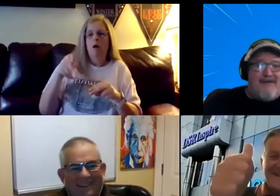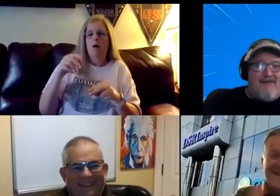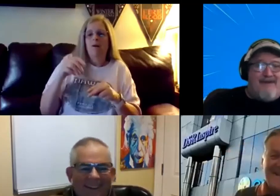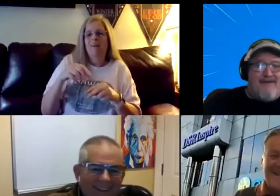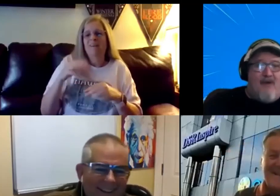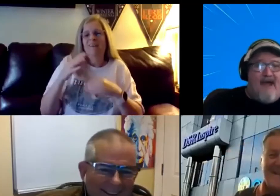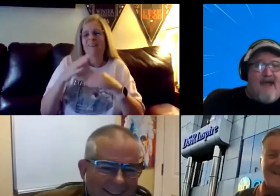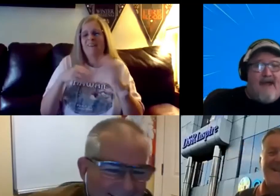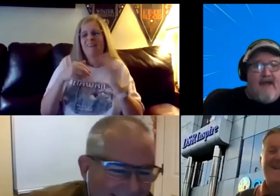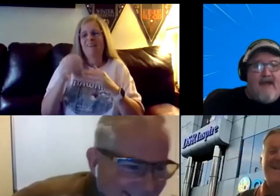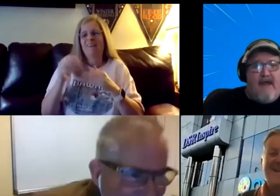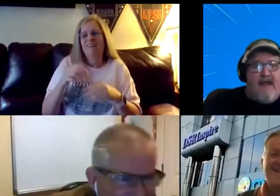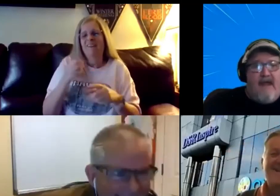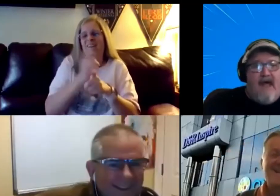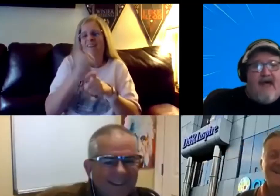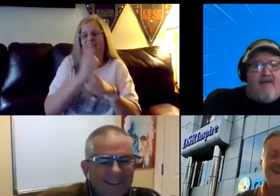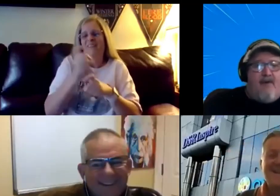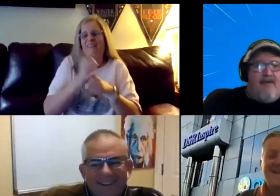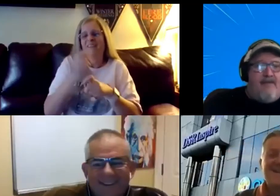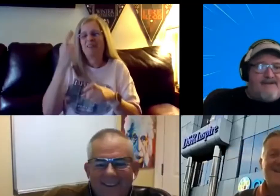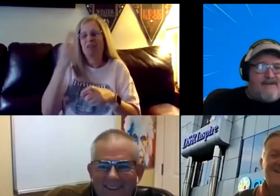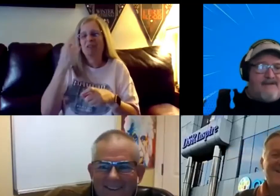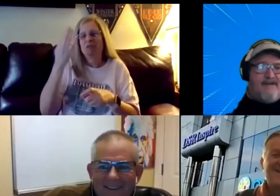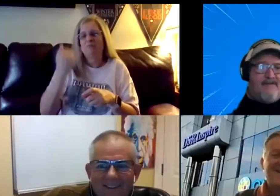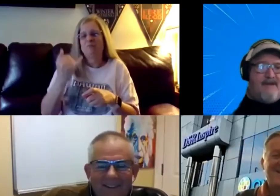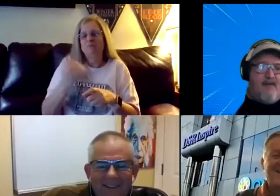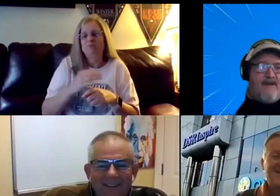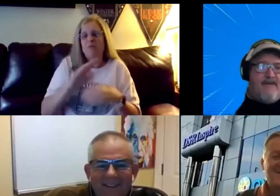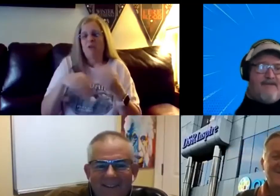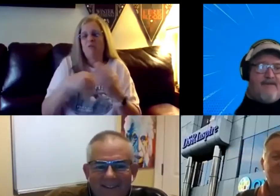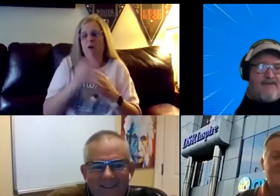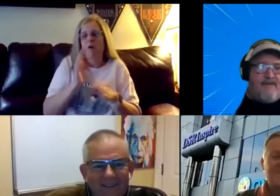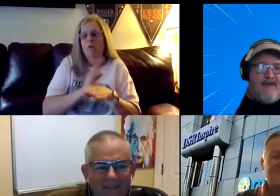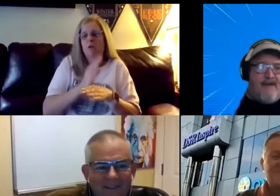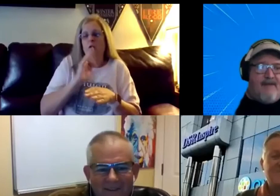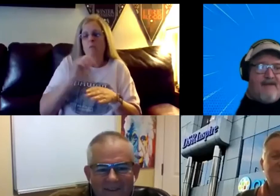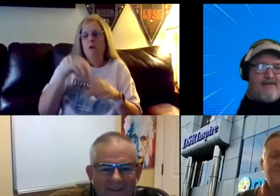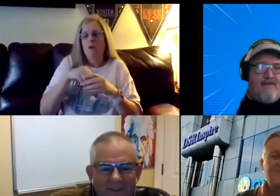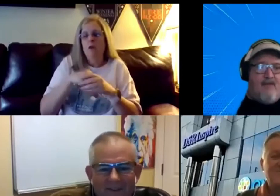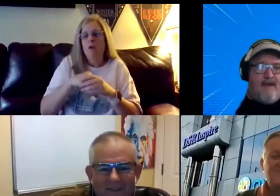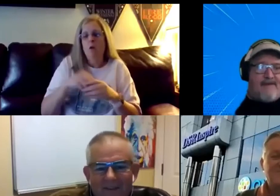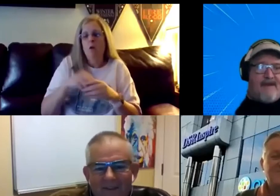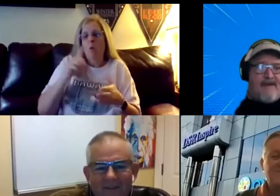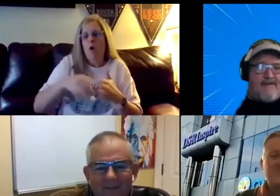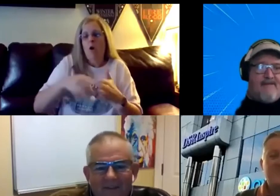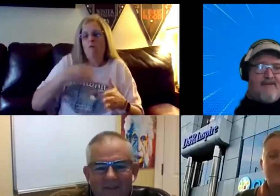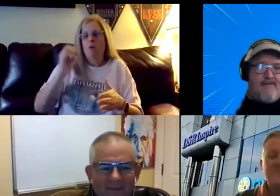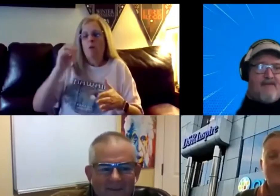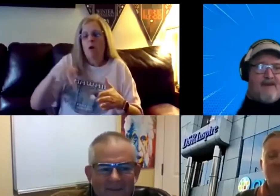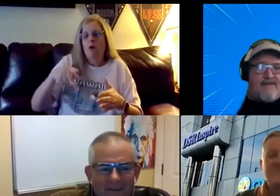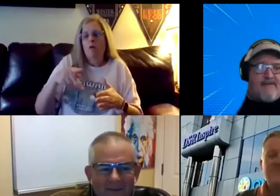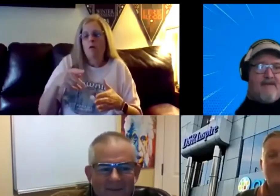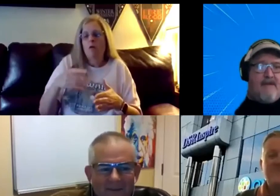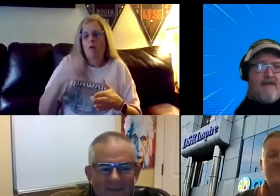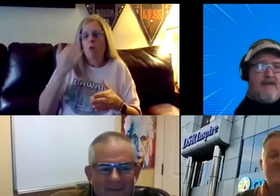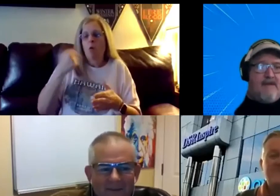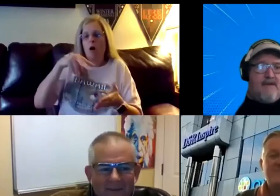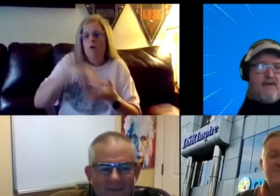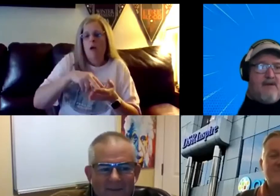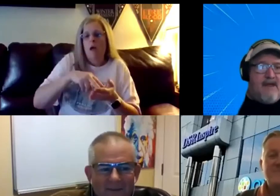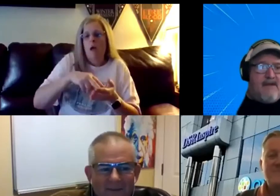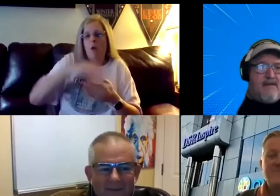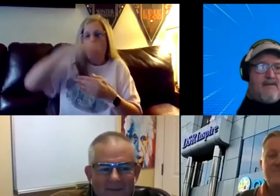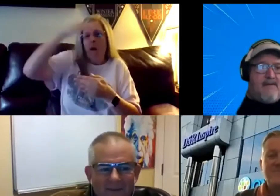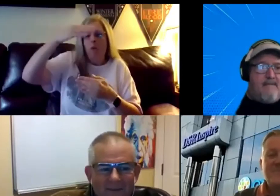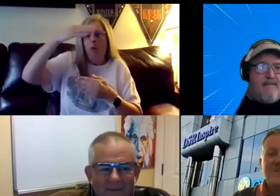Give his reason why, out of all the business he's been in, what he feels about Onpassive and why it stands above the rest.